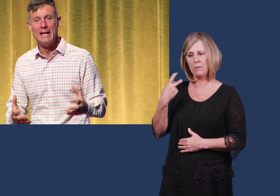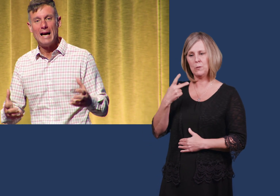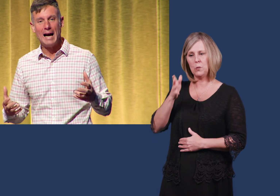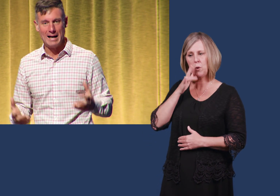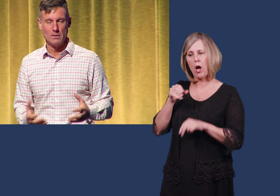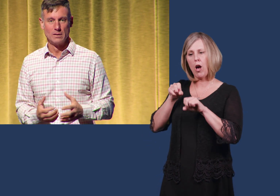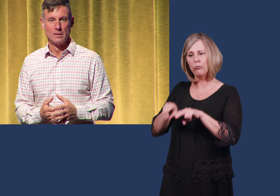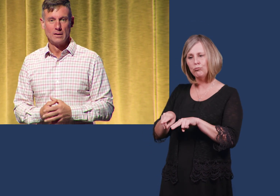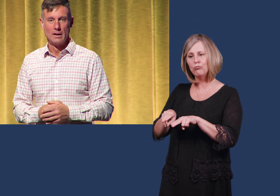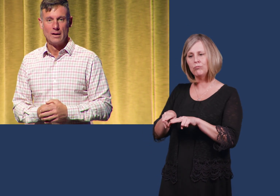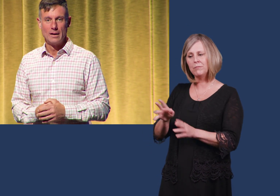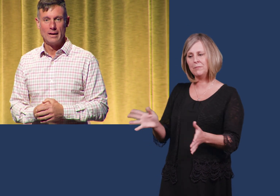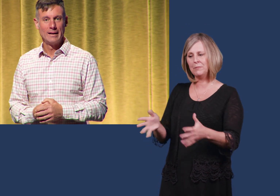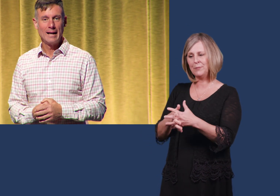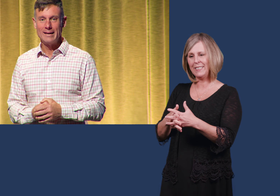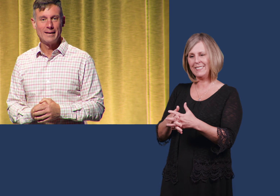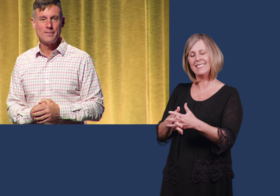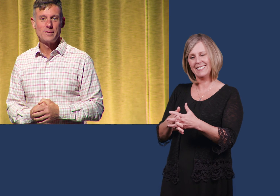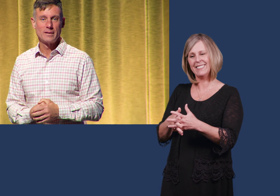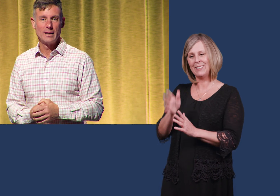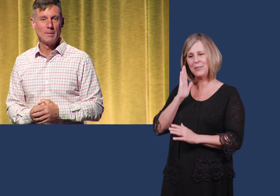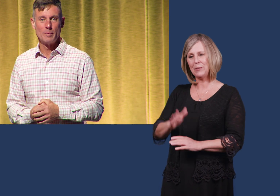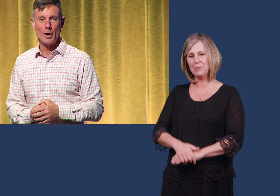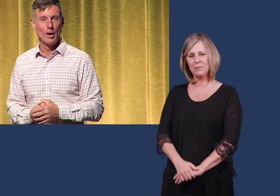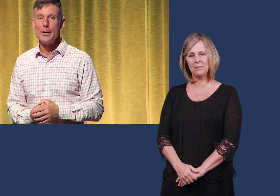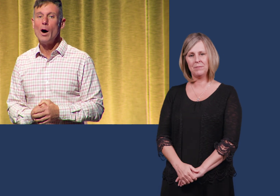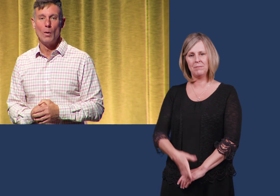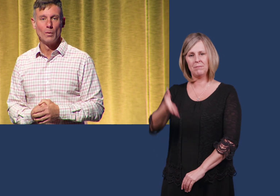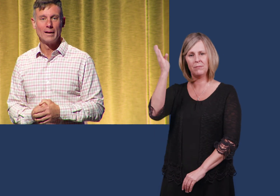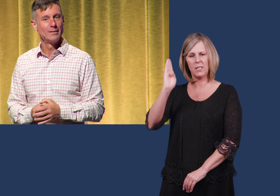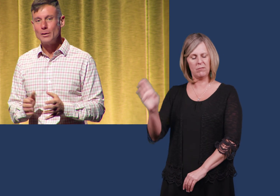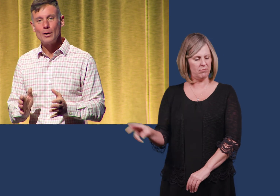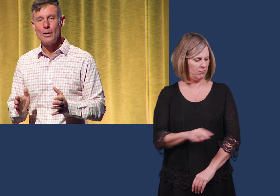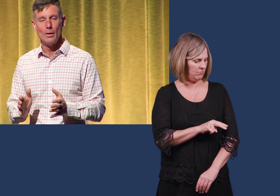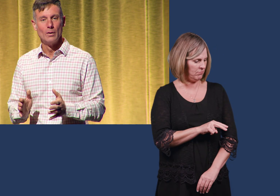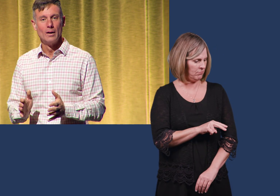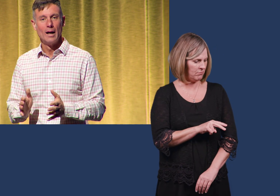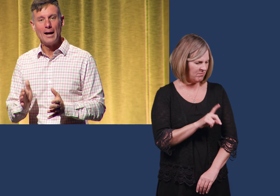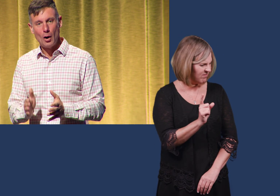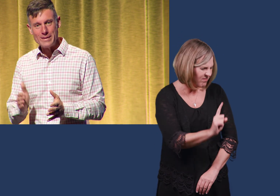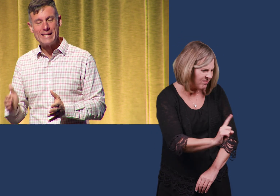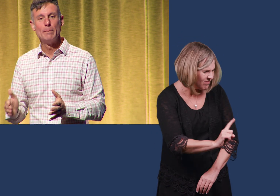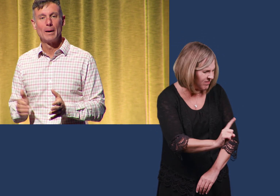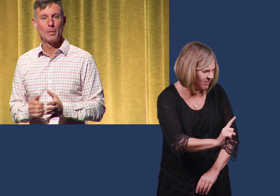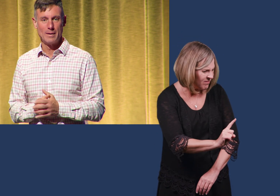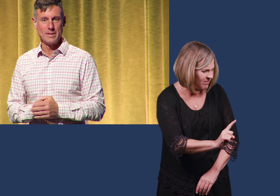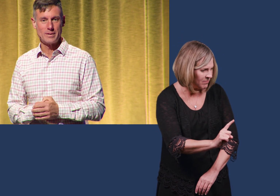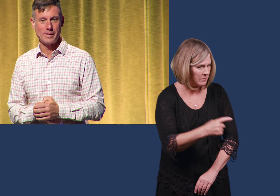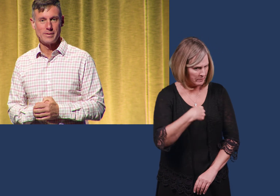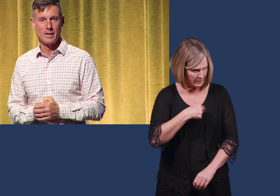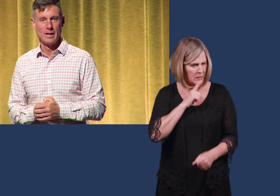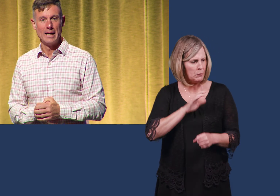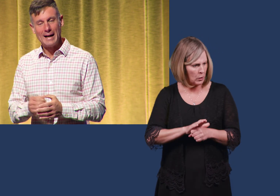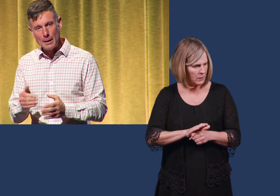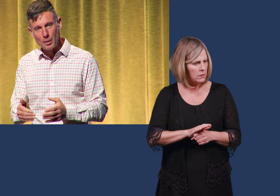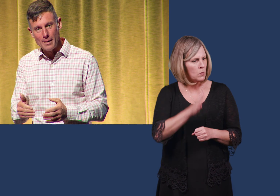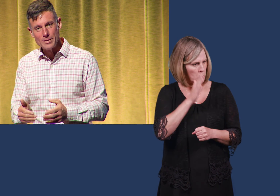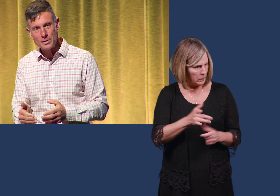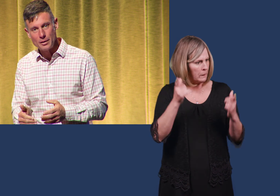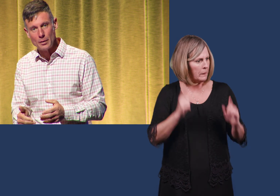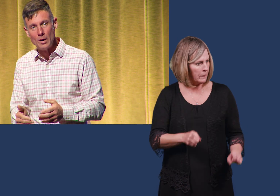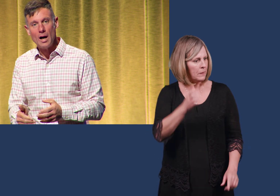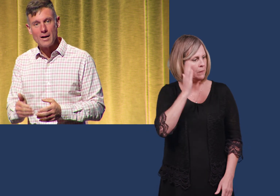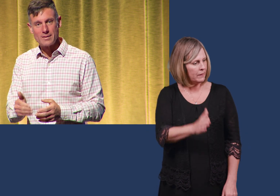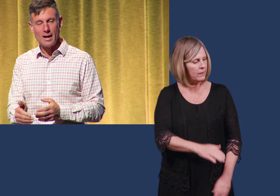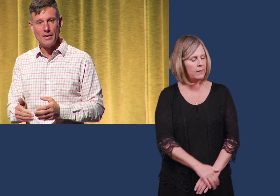family out. And God gives Abram the hard no. Like, no. I always keep my promises. And I